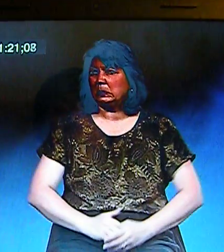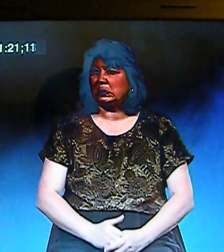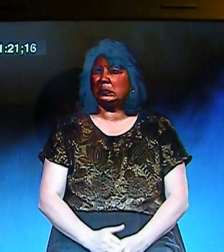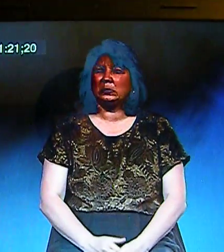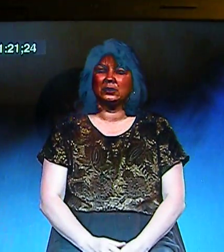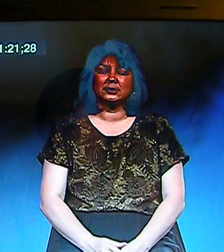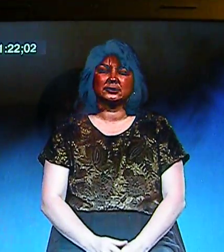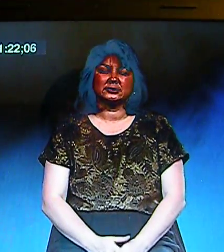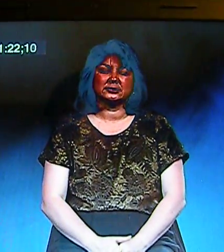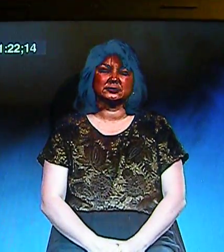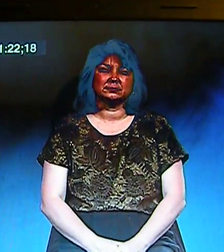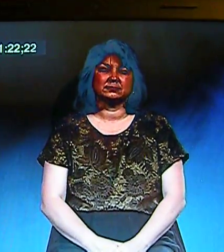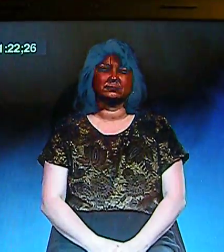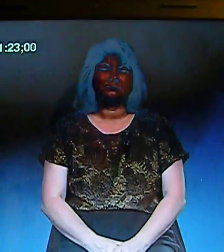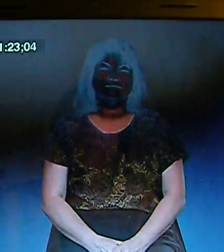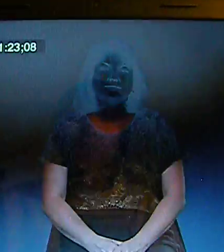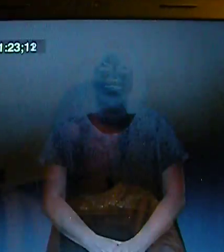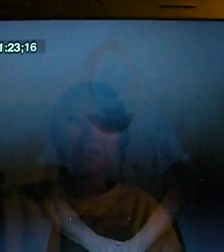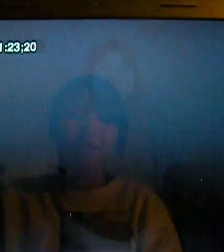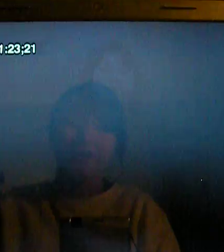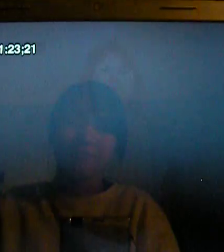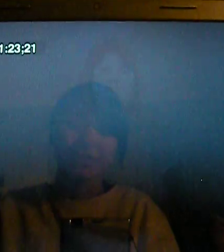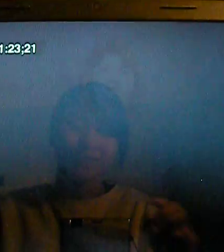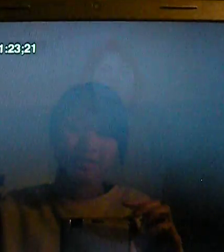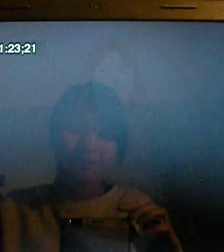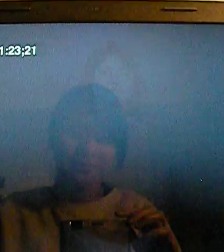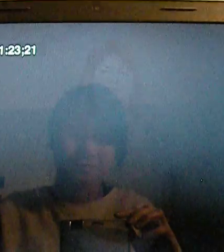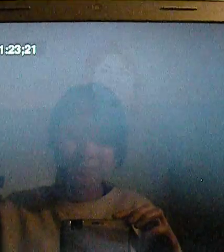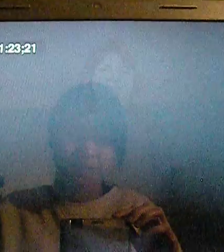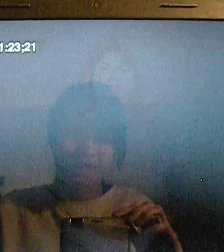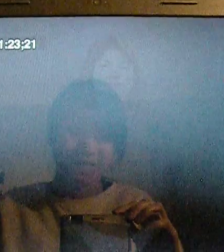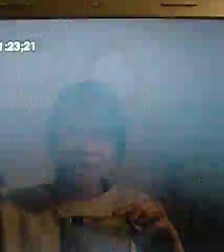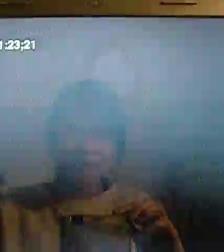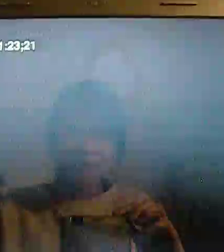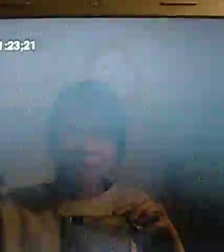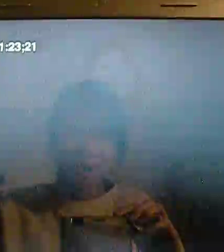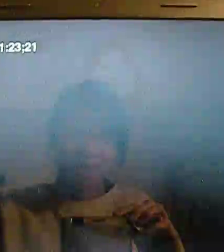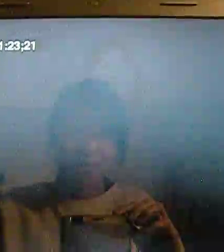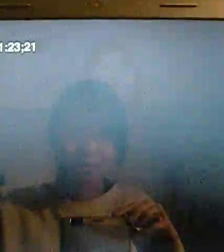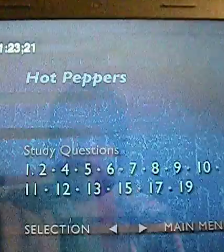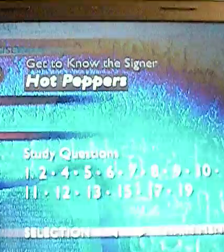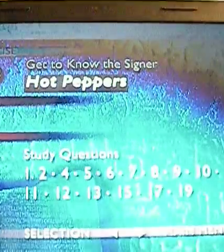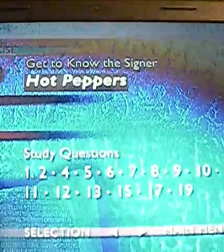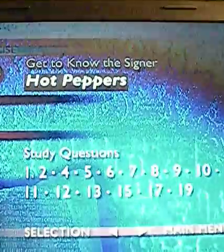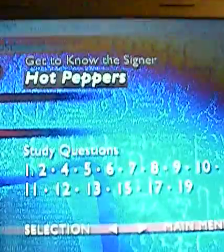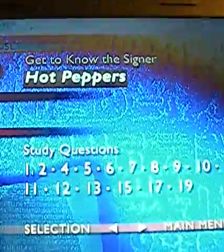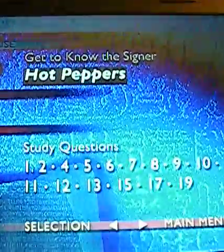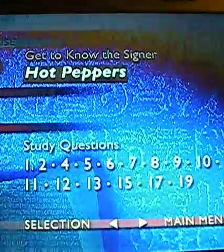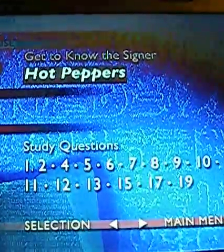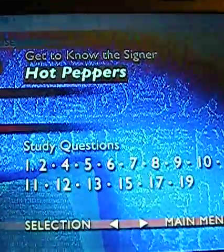I will definitely wear rubber gloves, because I do not want to have to go through that process again.